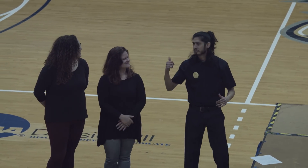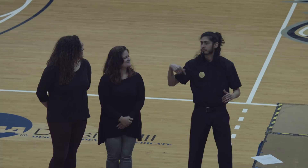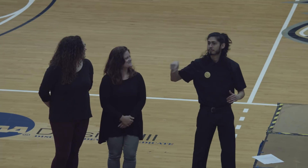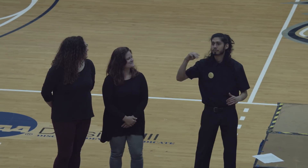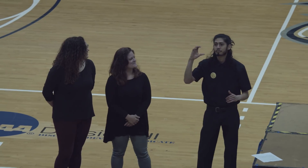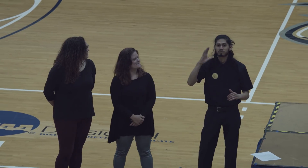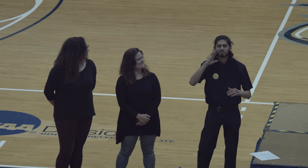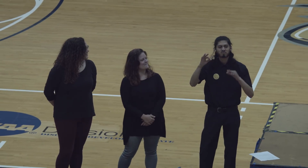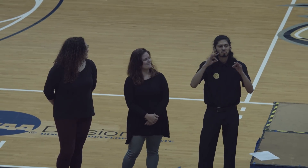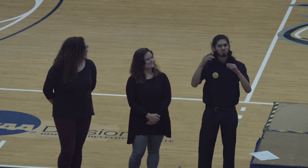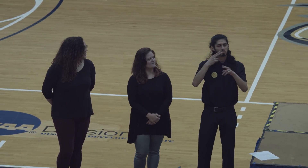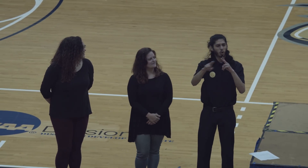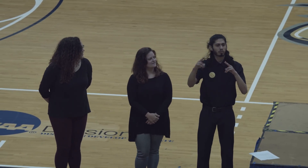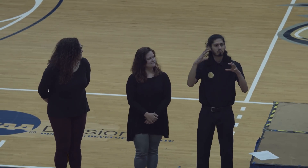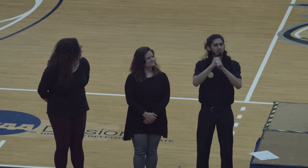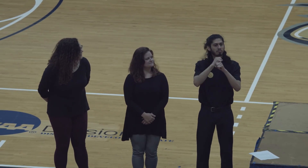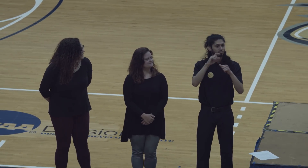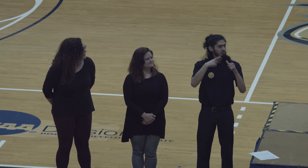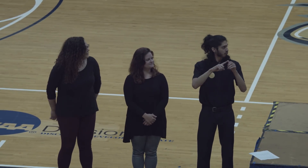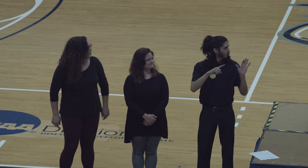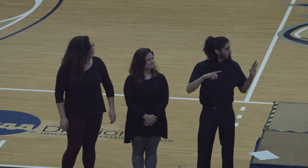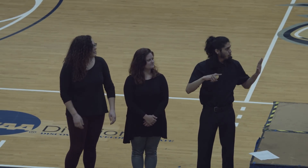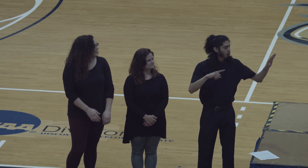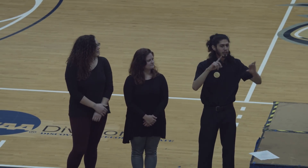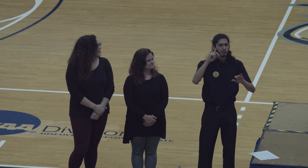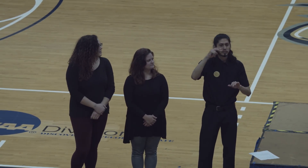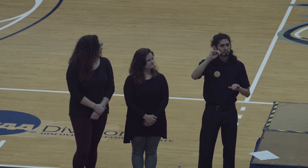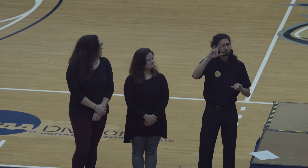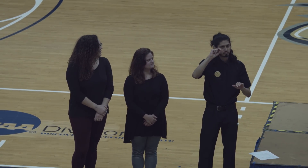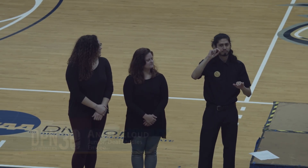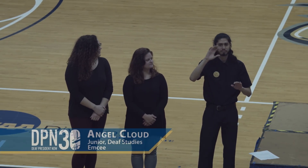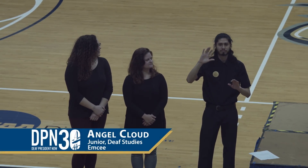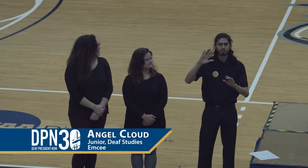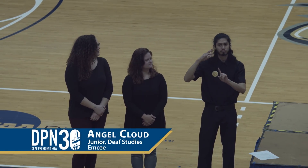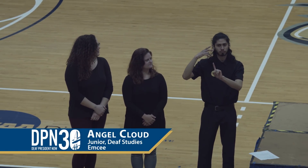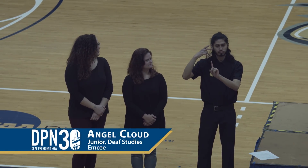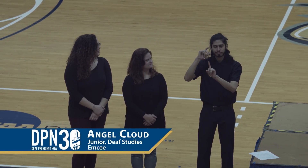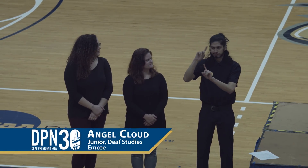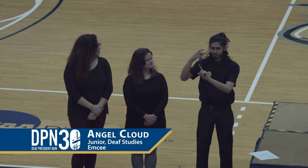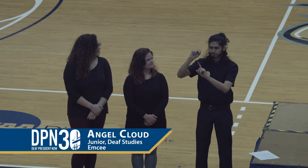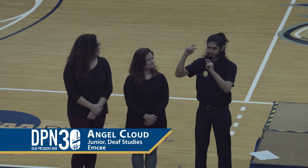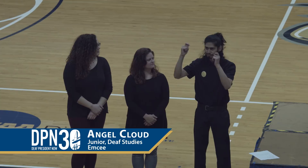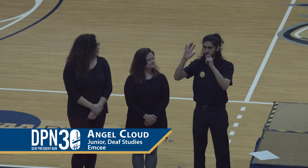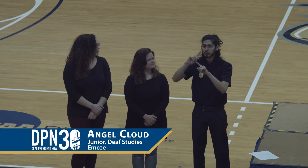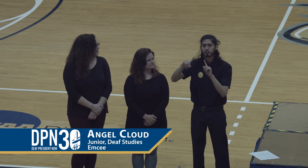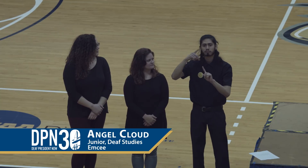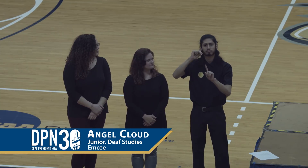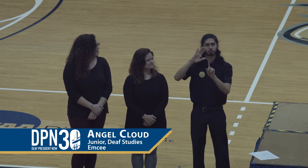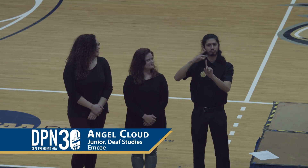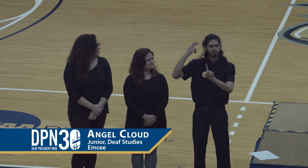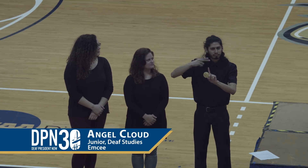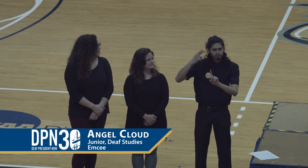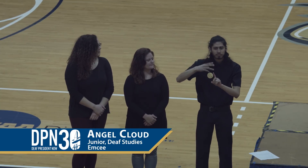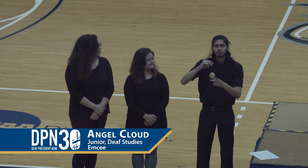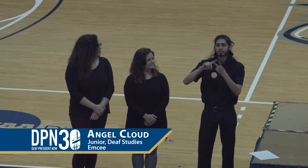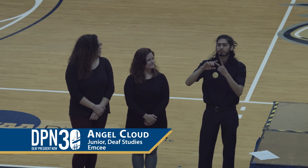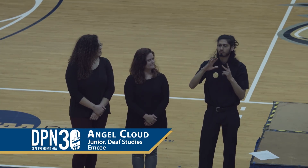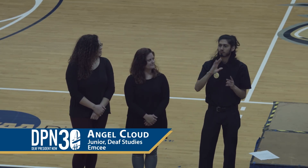Hello, everyone. As MCs, we want to share a little bit of the history and context of DPN and its 30 years